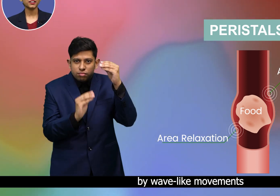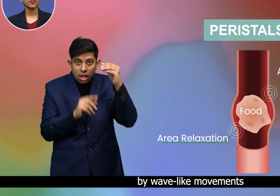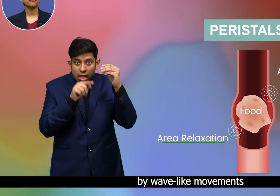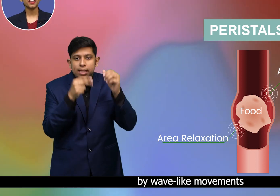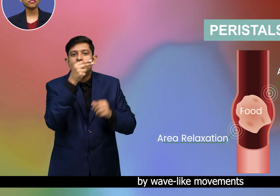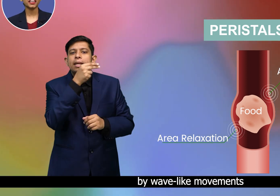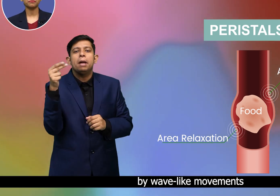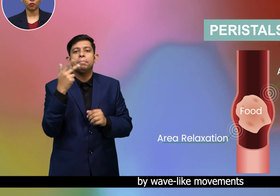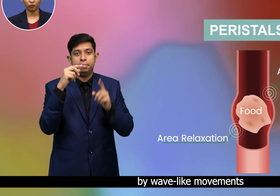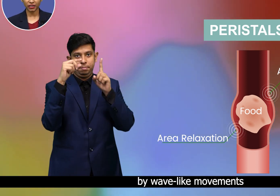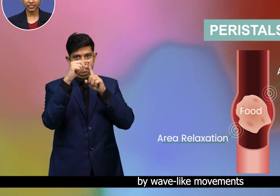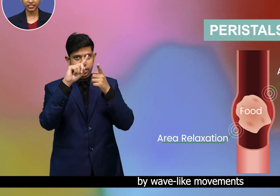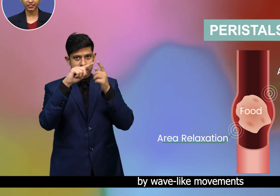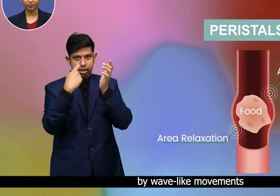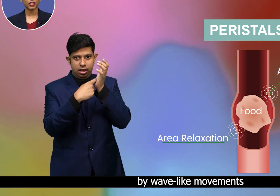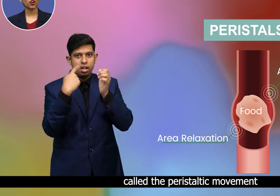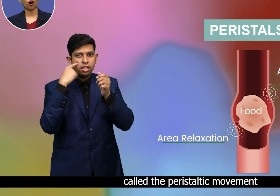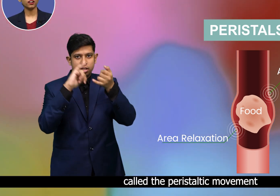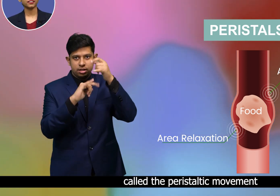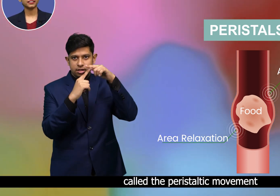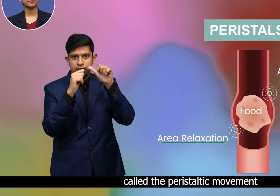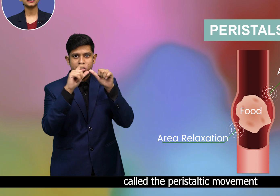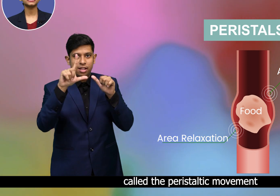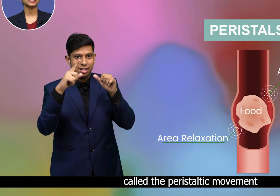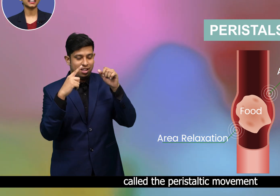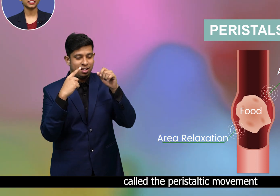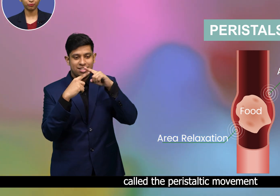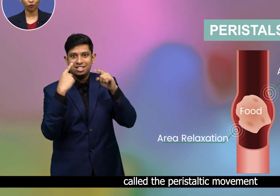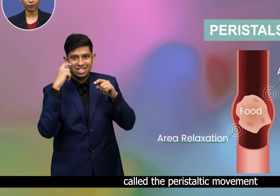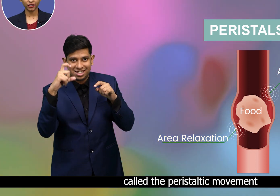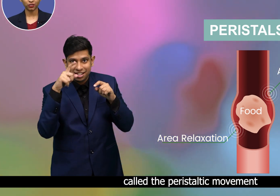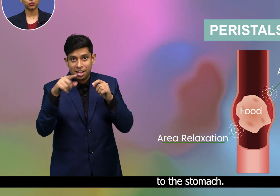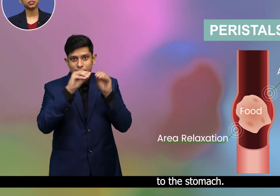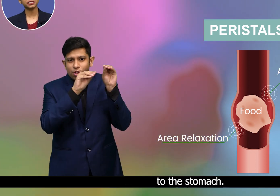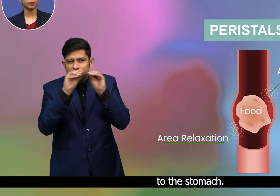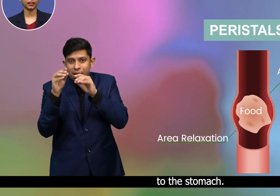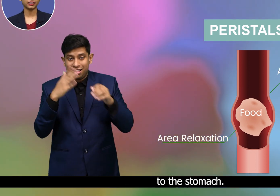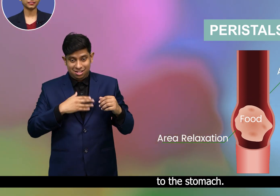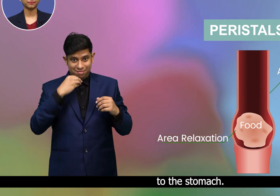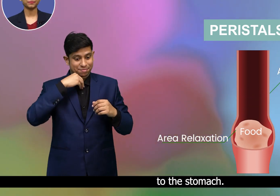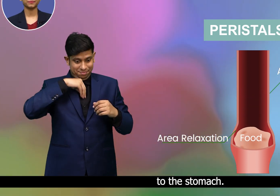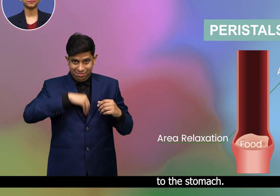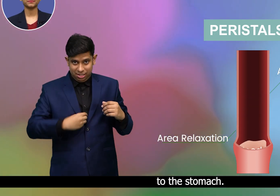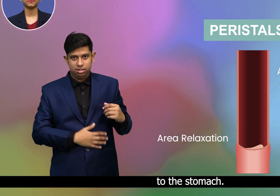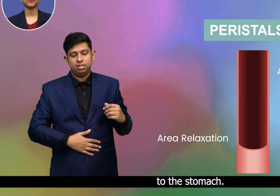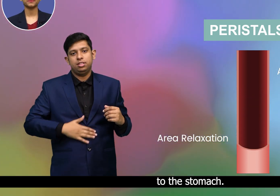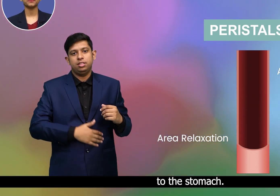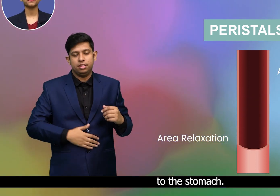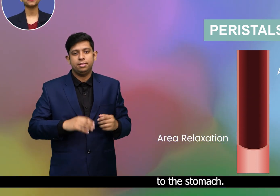by wave-like movements called the peristaltic movement to the stomach.